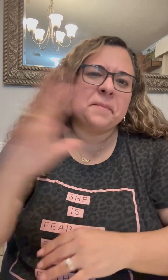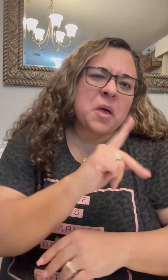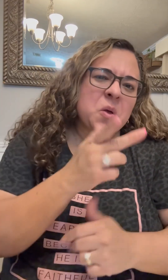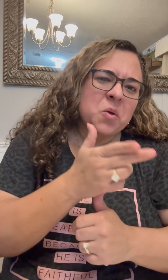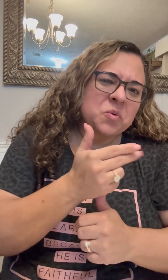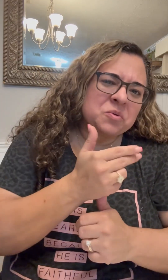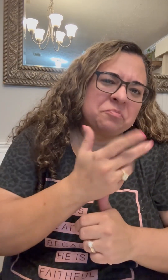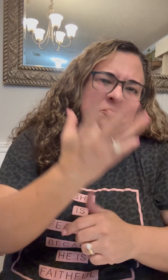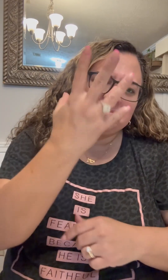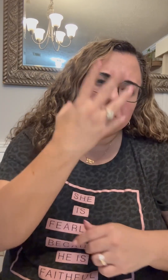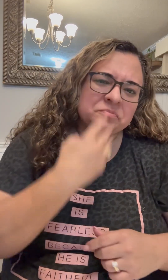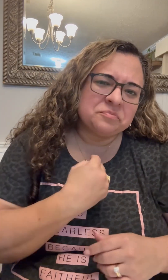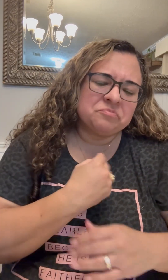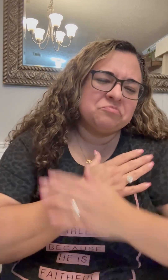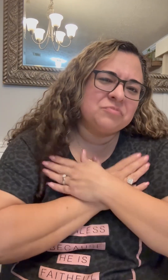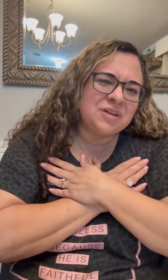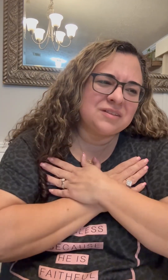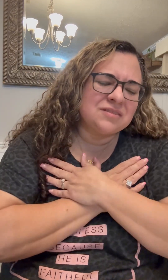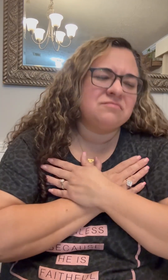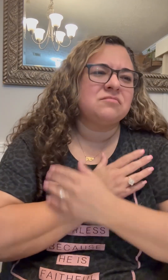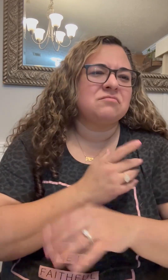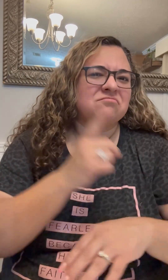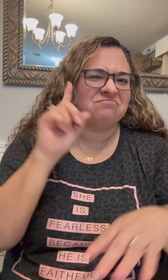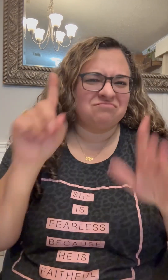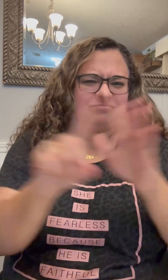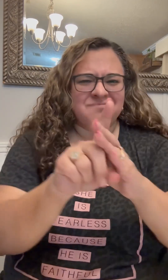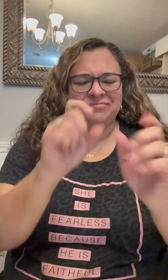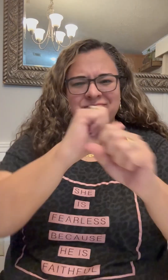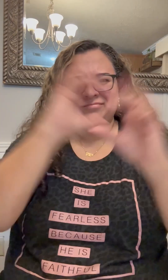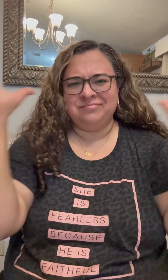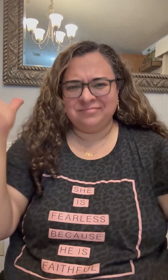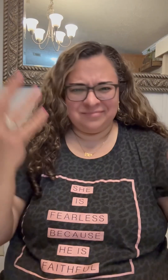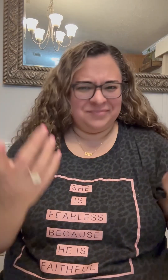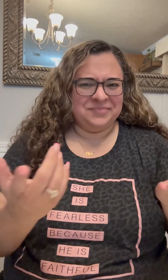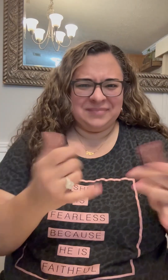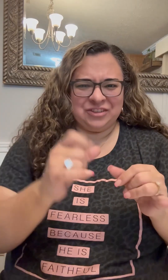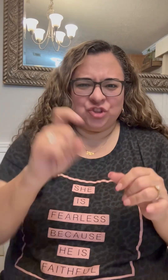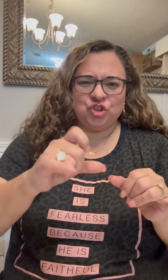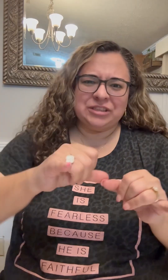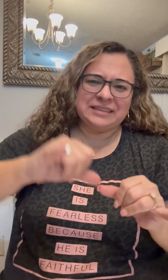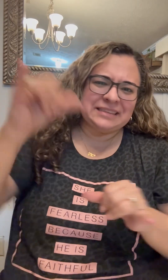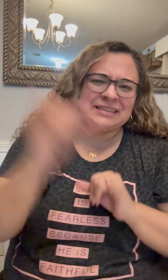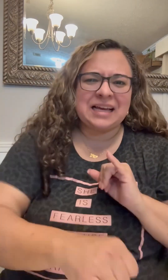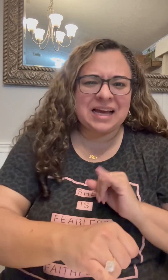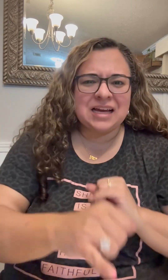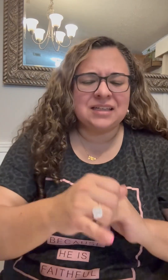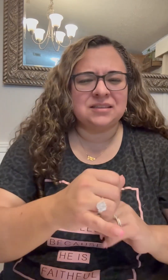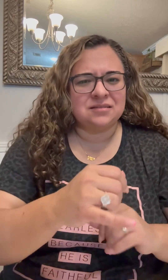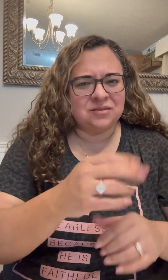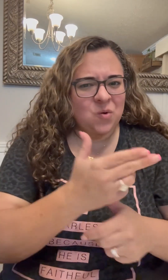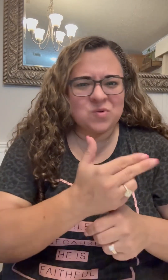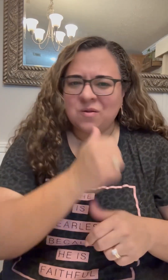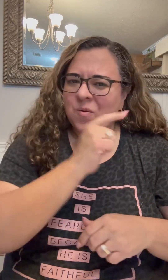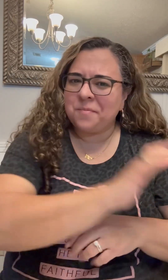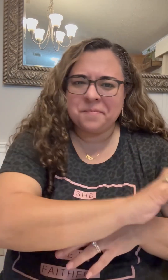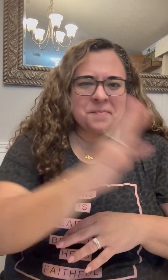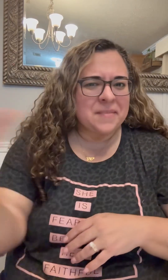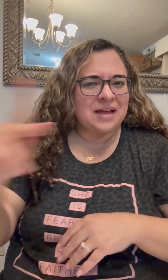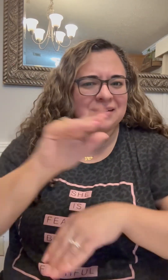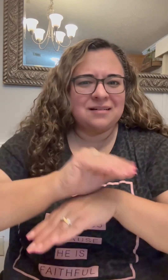out, went back to the hotel, took a nap, and heard this nudge that he was supposed to stay